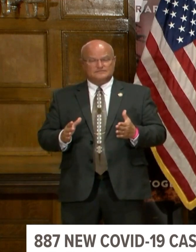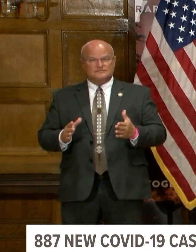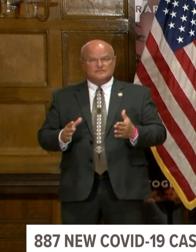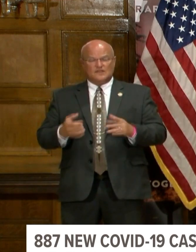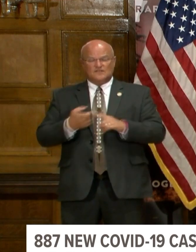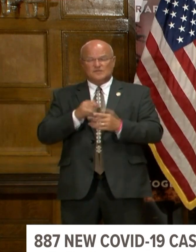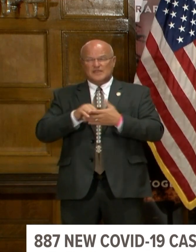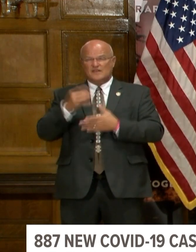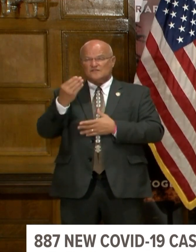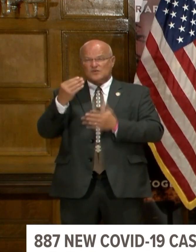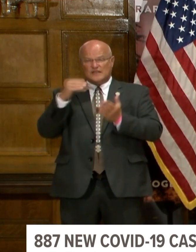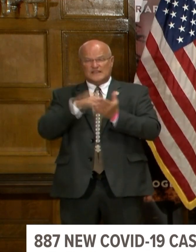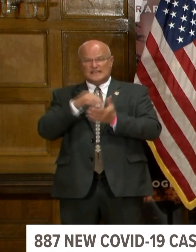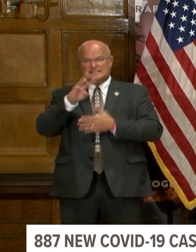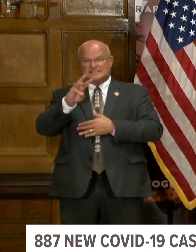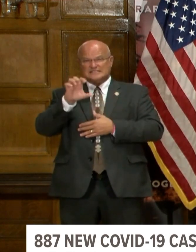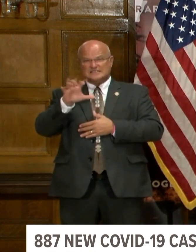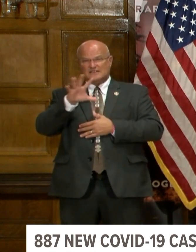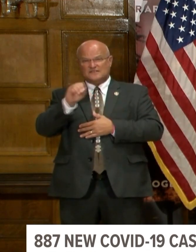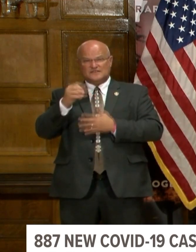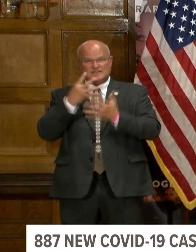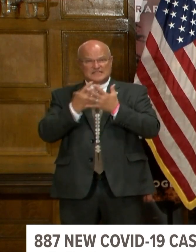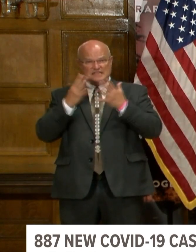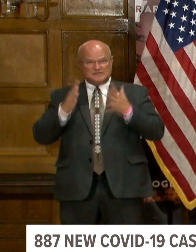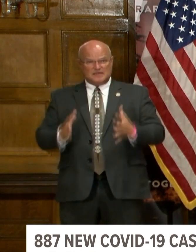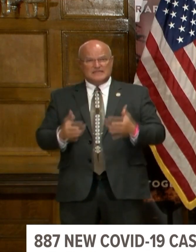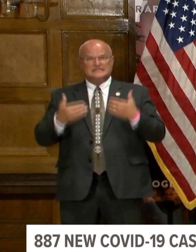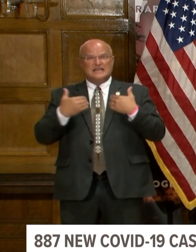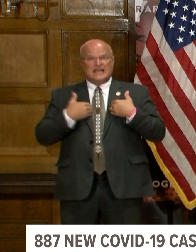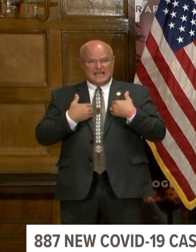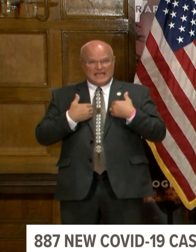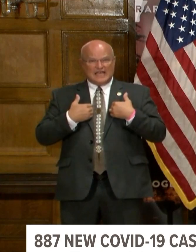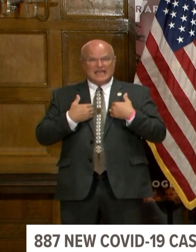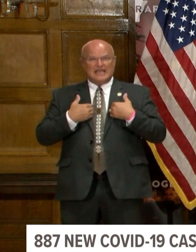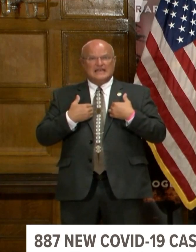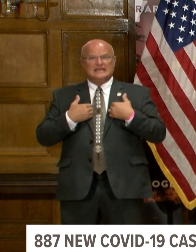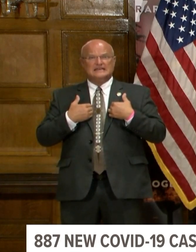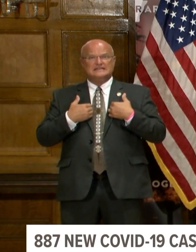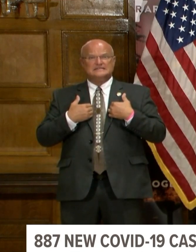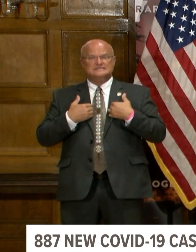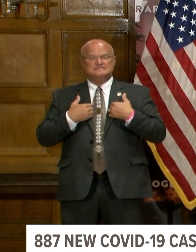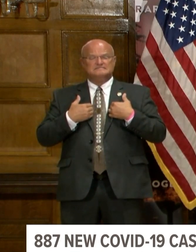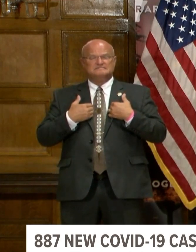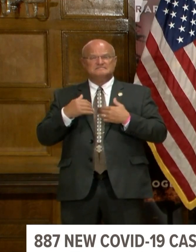And of those 14,650 inmates, we've had